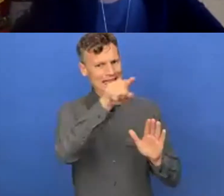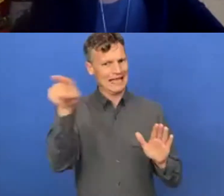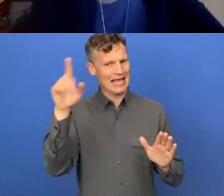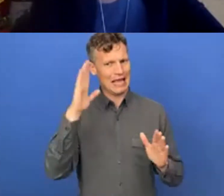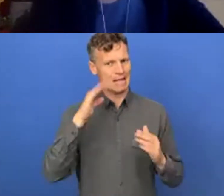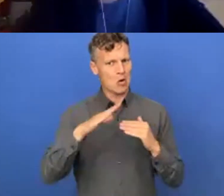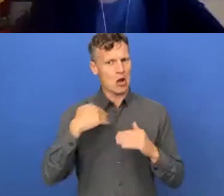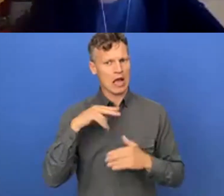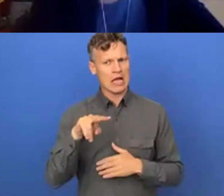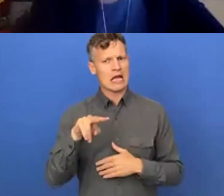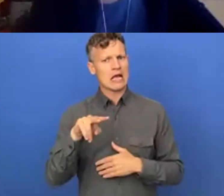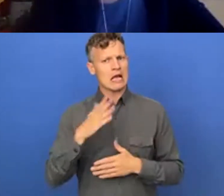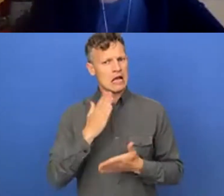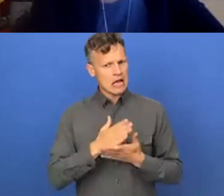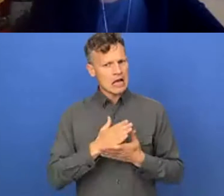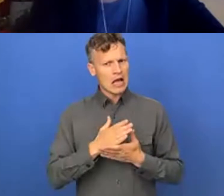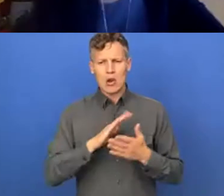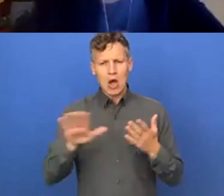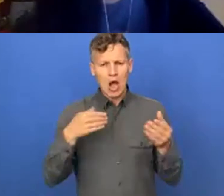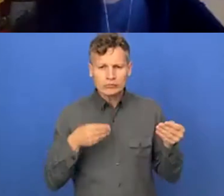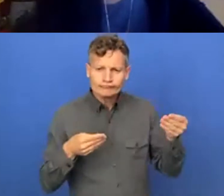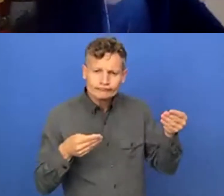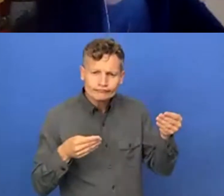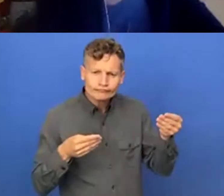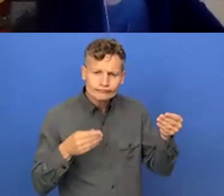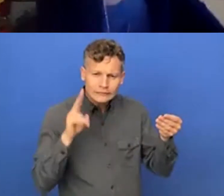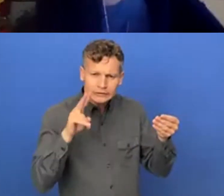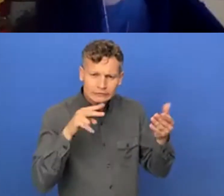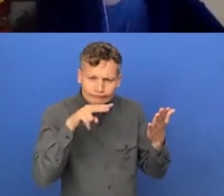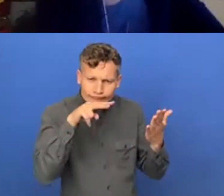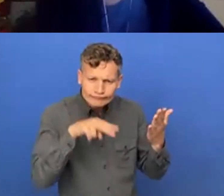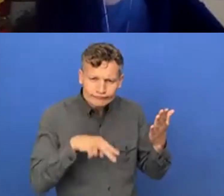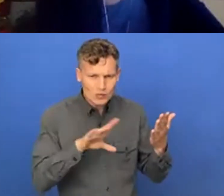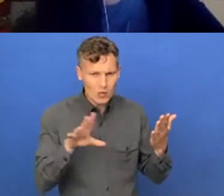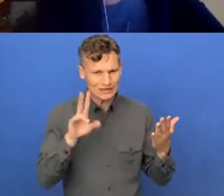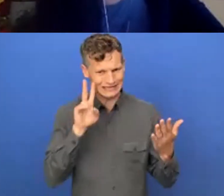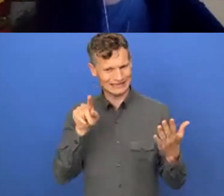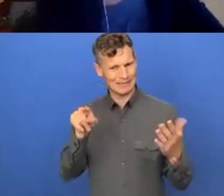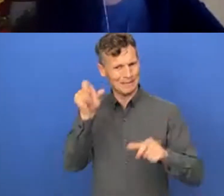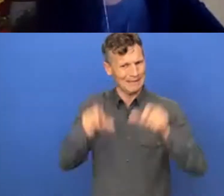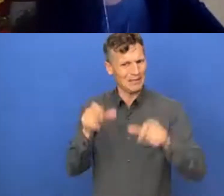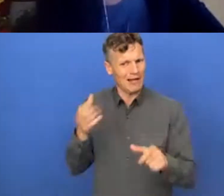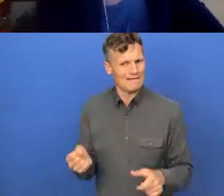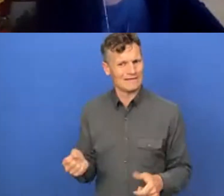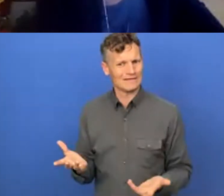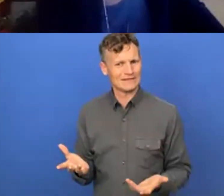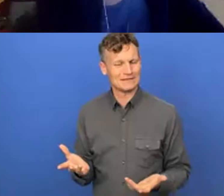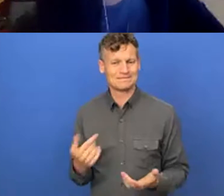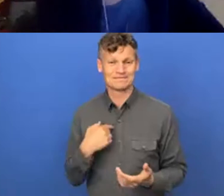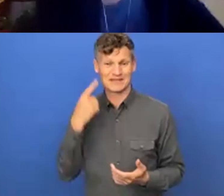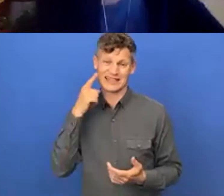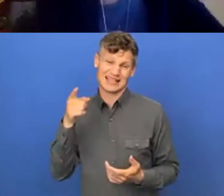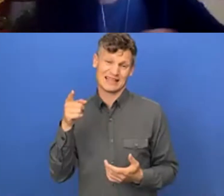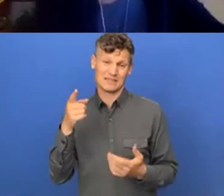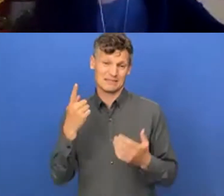And I think a final point, and I think Kiki and others can speak to this better than me, is that I would hope